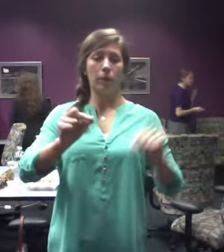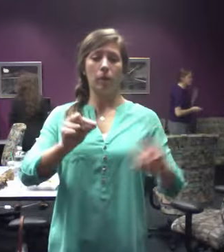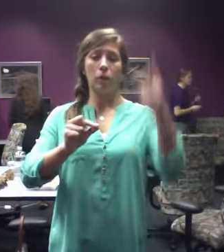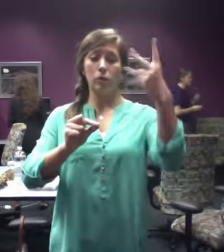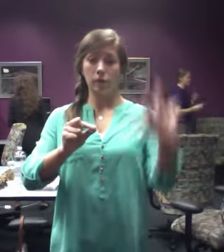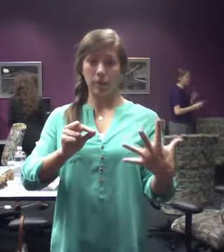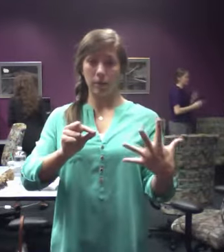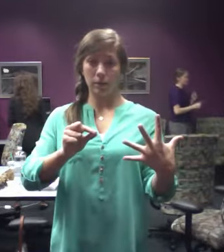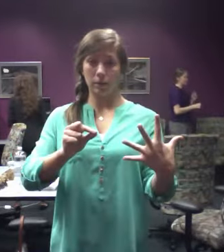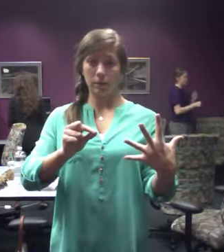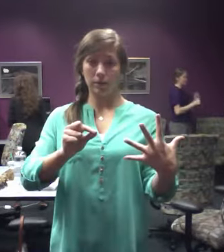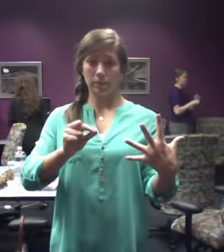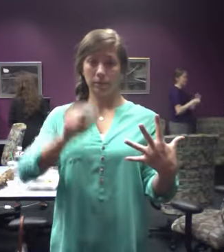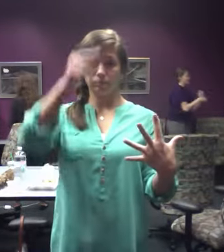2/5 were what we call patriots.